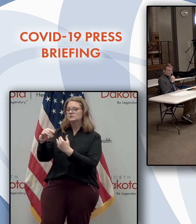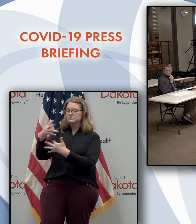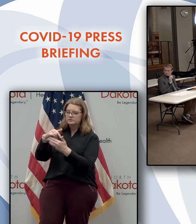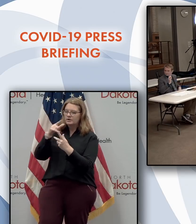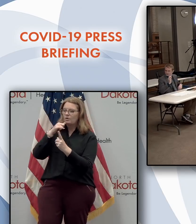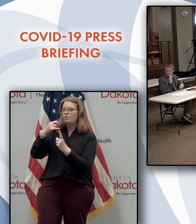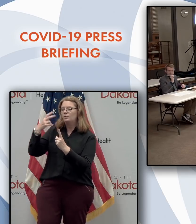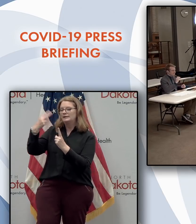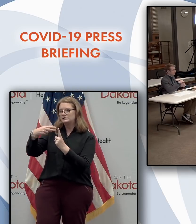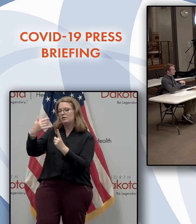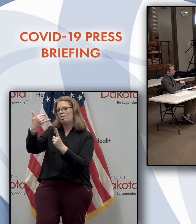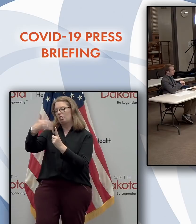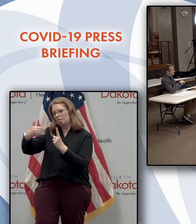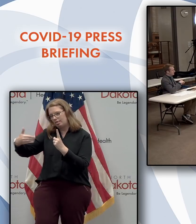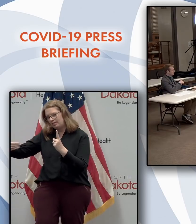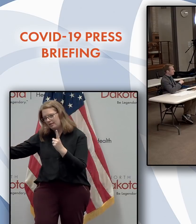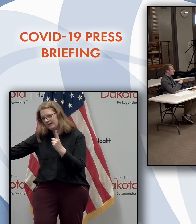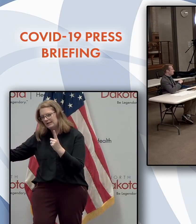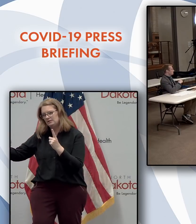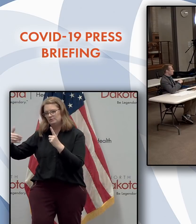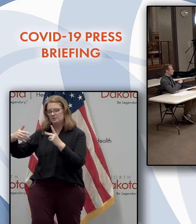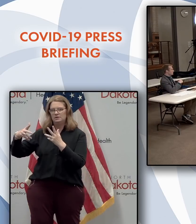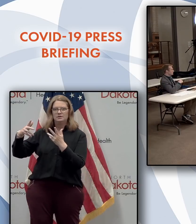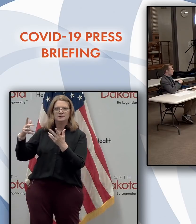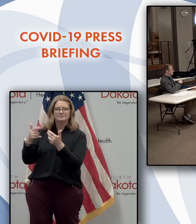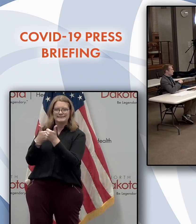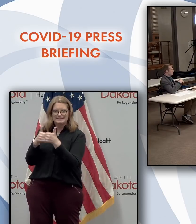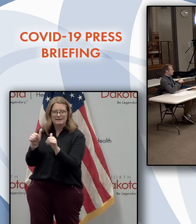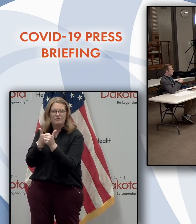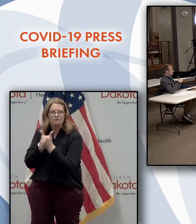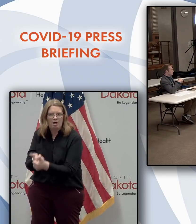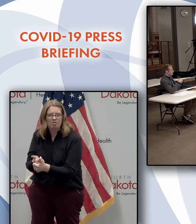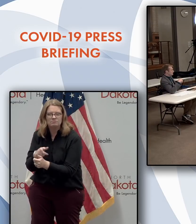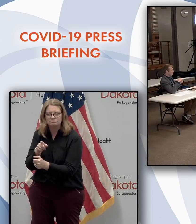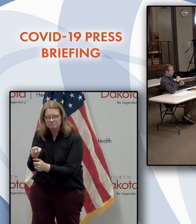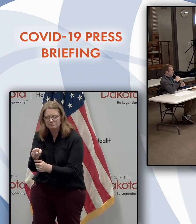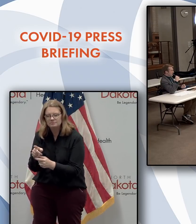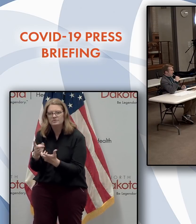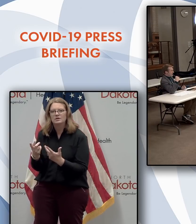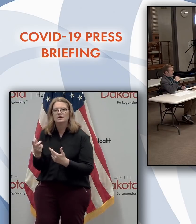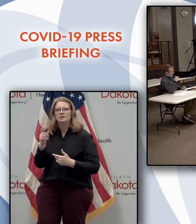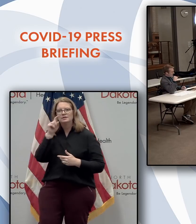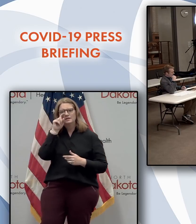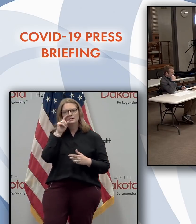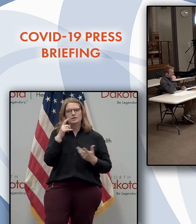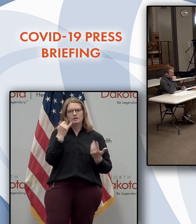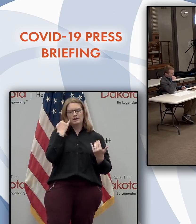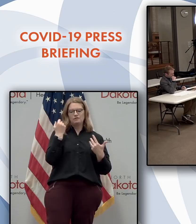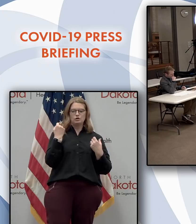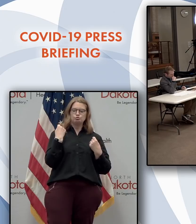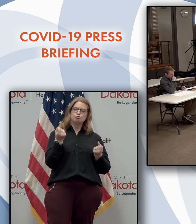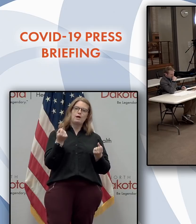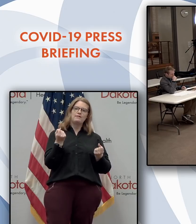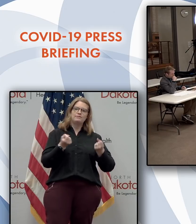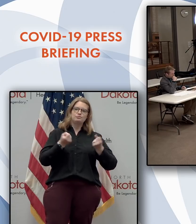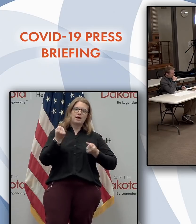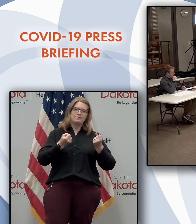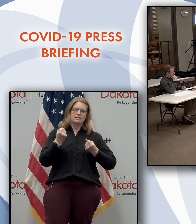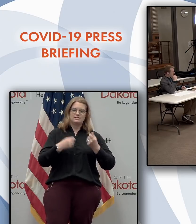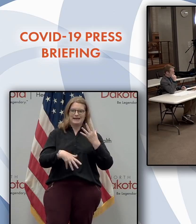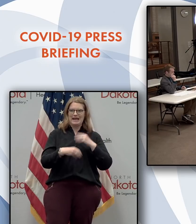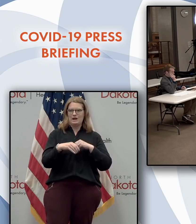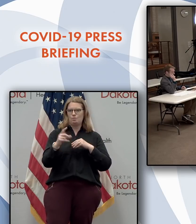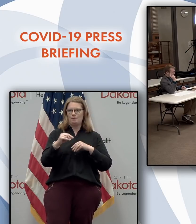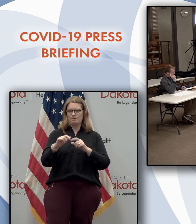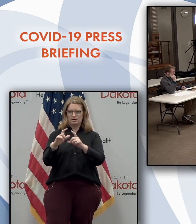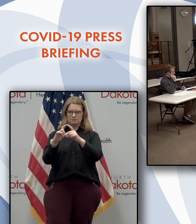we drive it. So there would be no change. It's not like if you think about someone driving the car, you could add another gauge on the